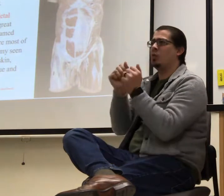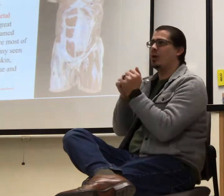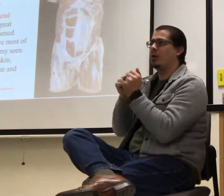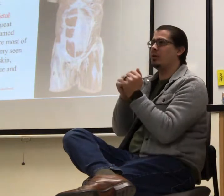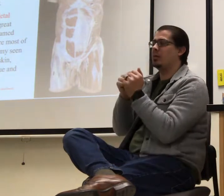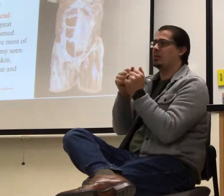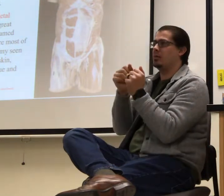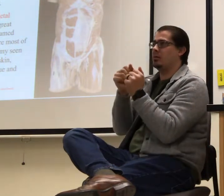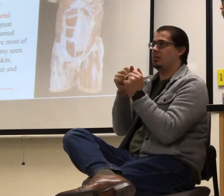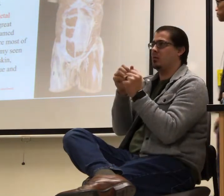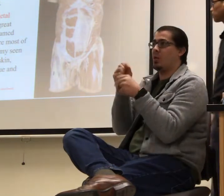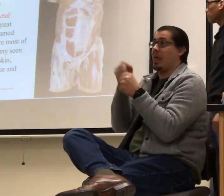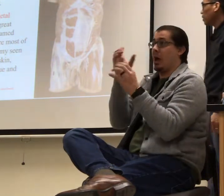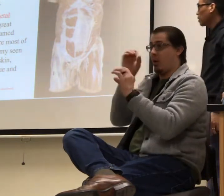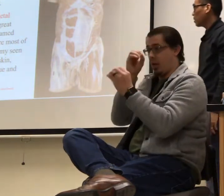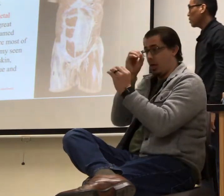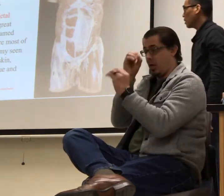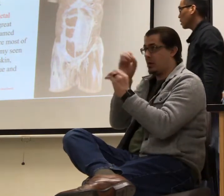the unaided eye.